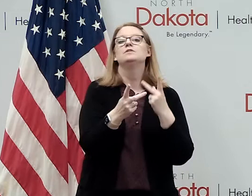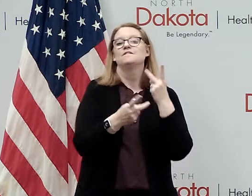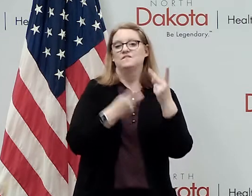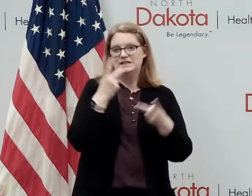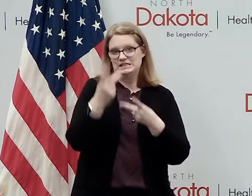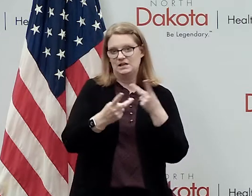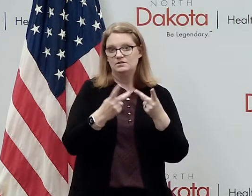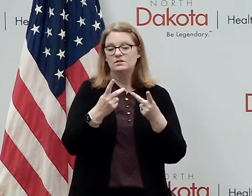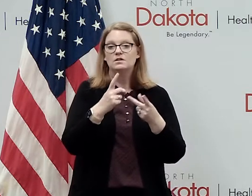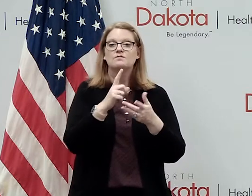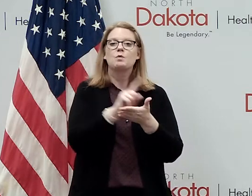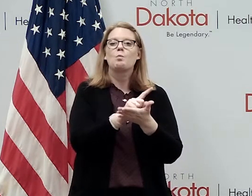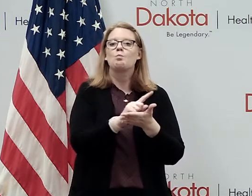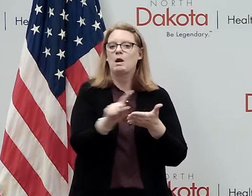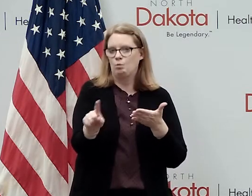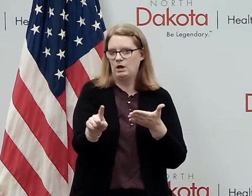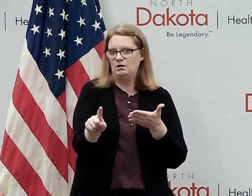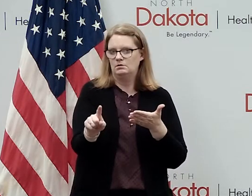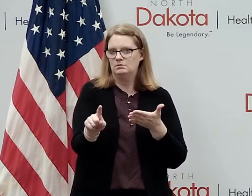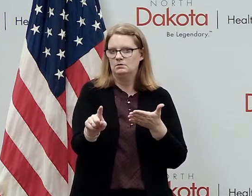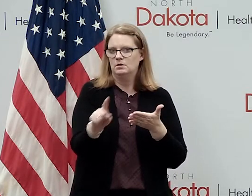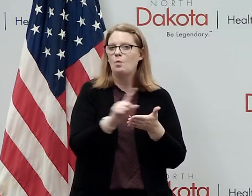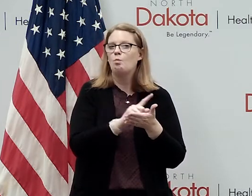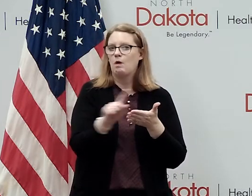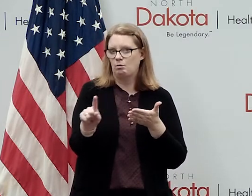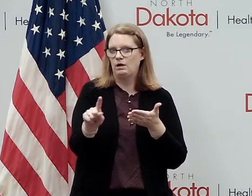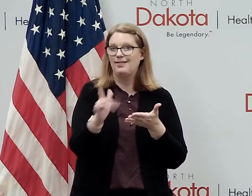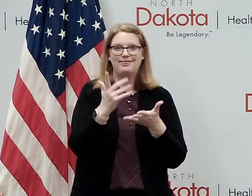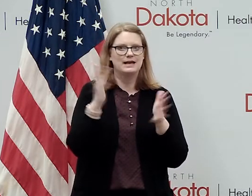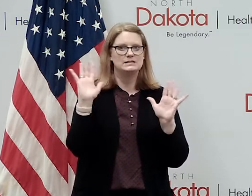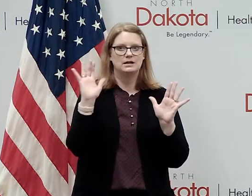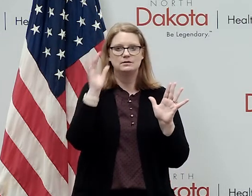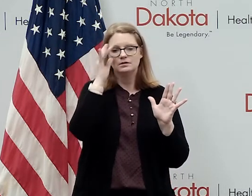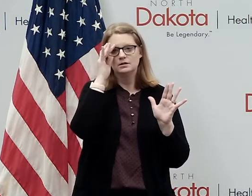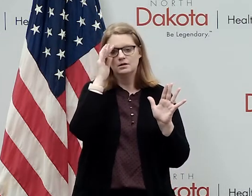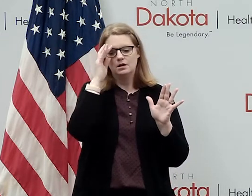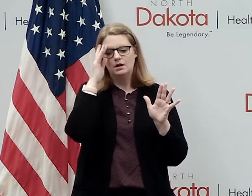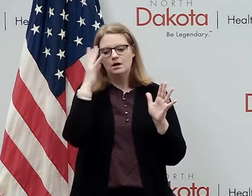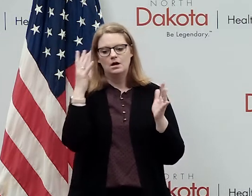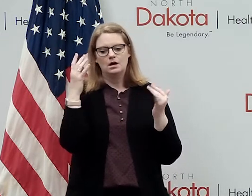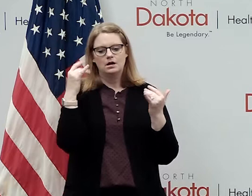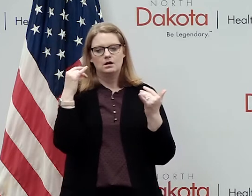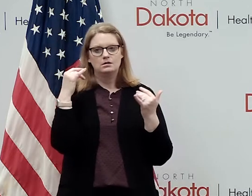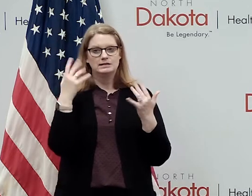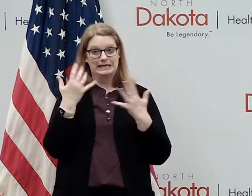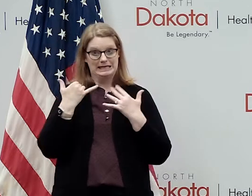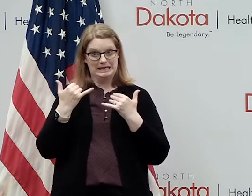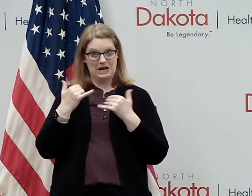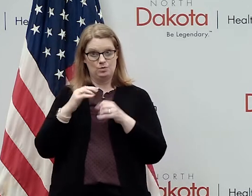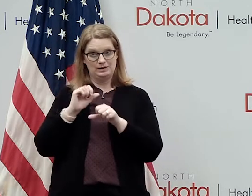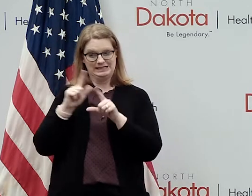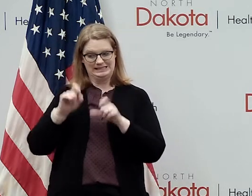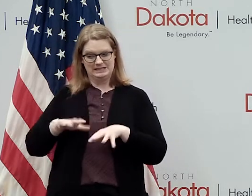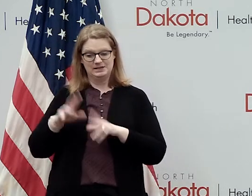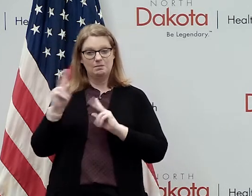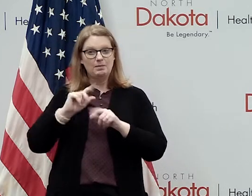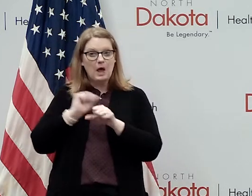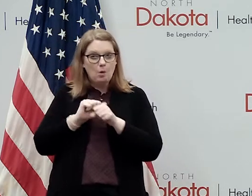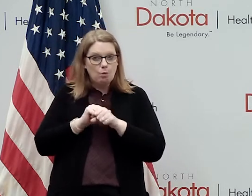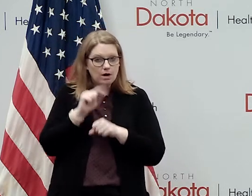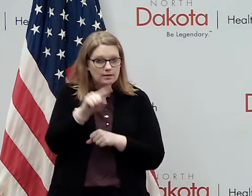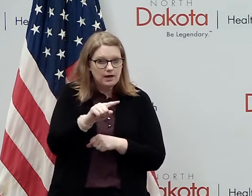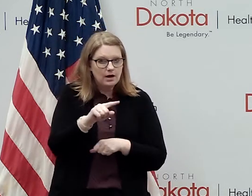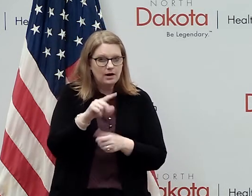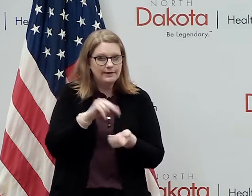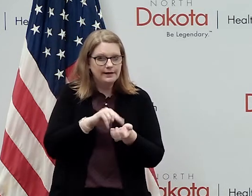original testing date. This is the same right now. We're testing workers within long-term care